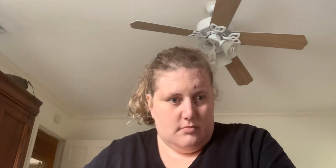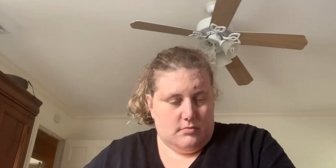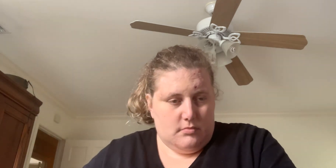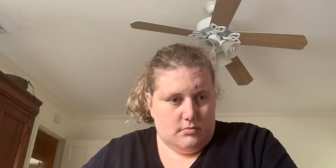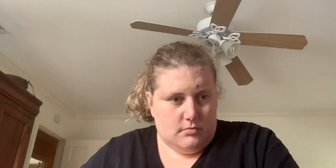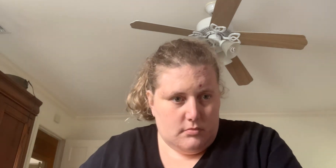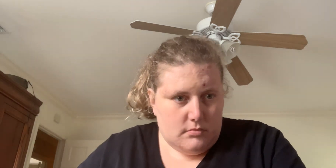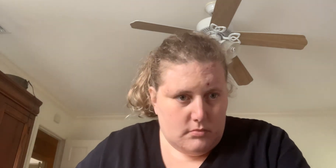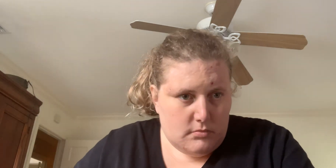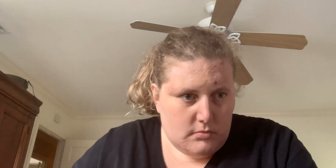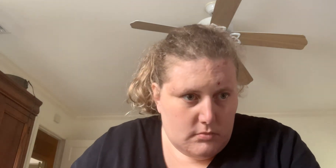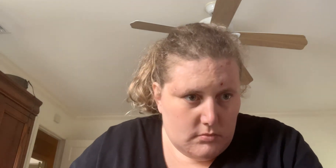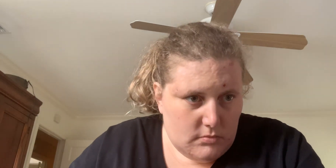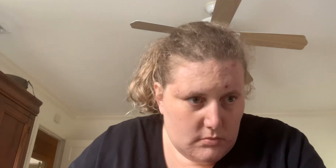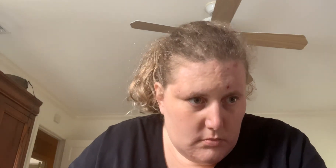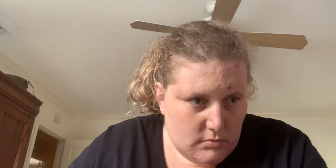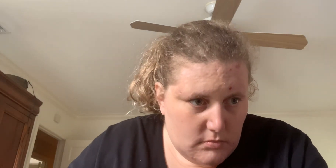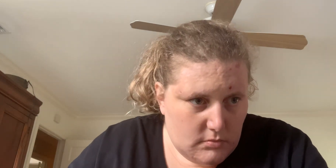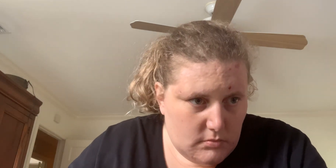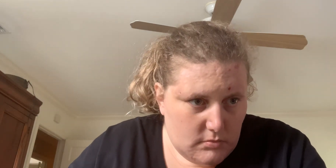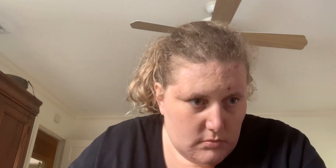right, so hopefully that helps you understand